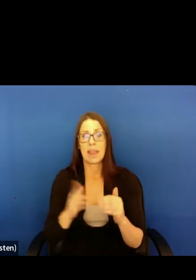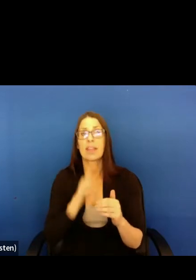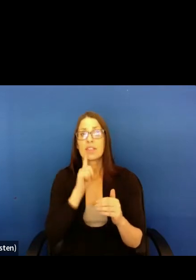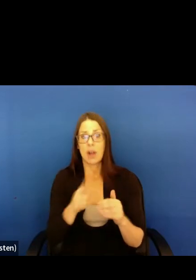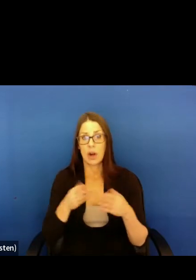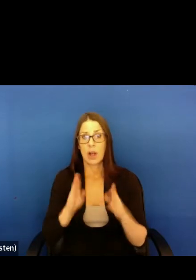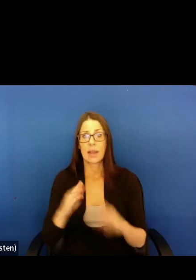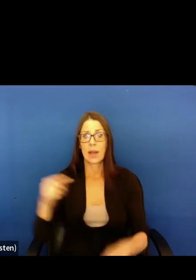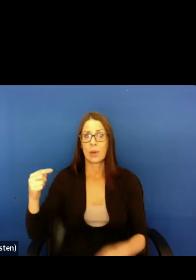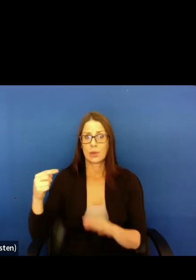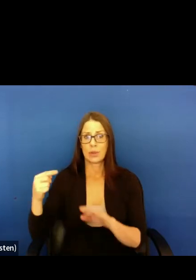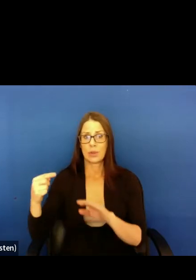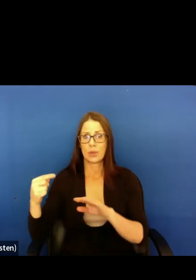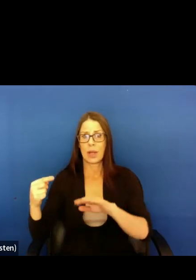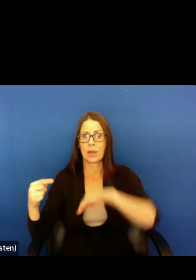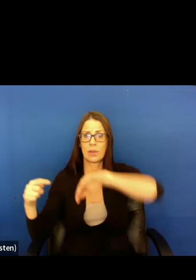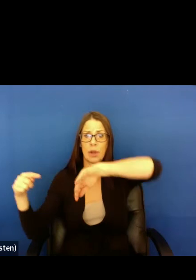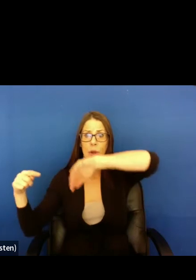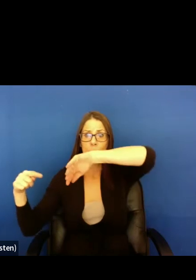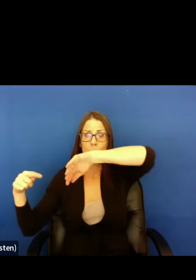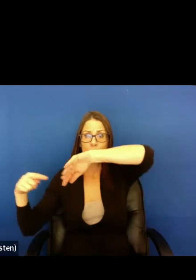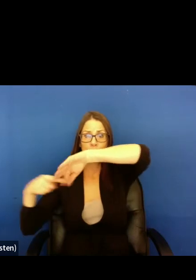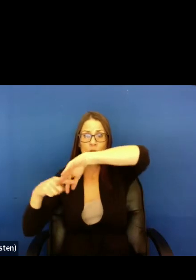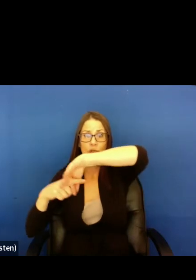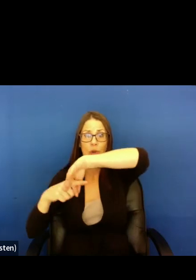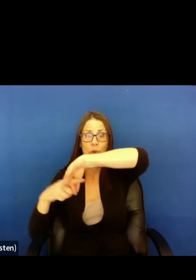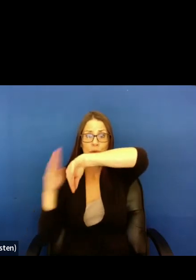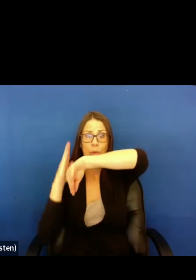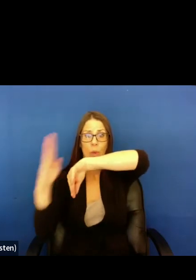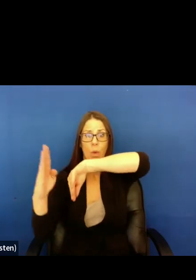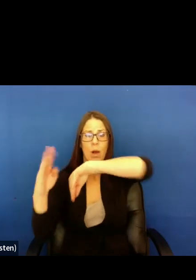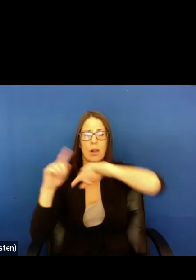of 10 inches, and also where that height is crucial.